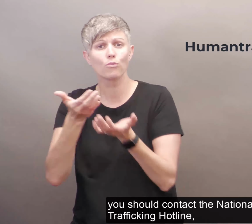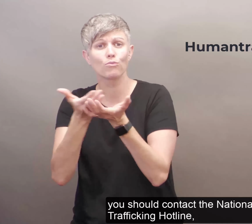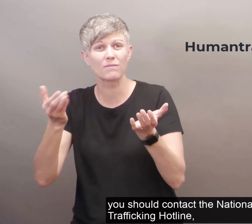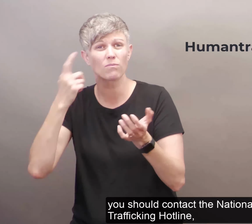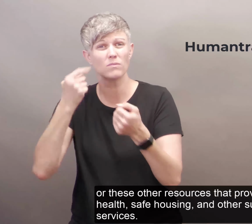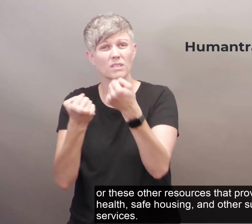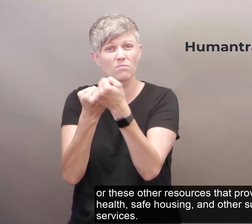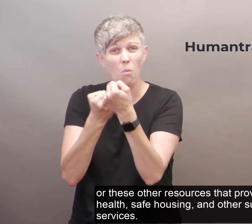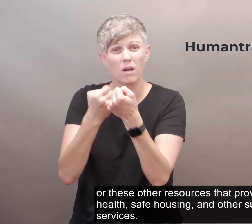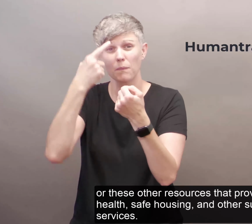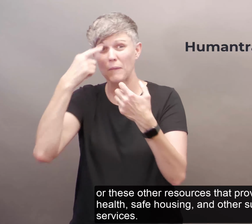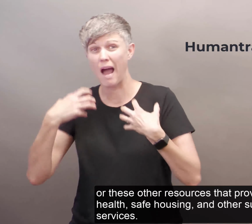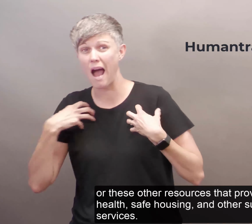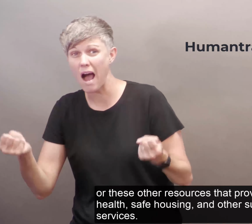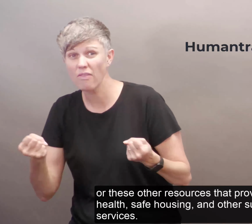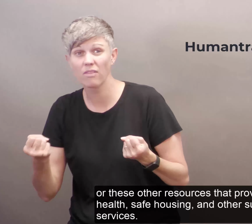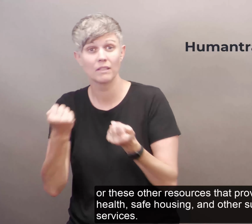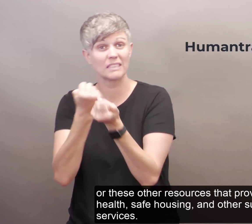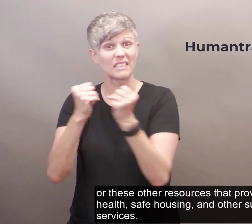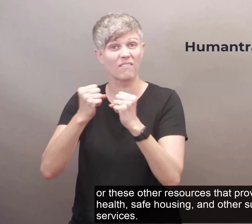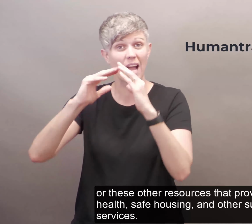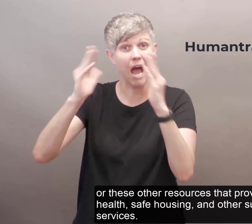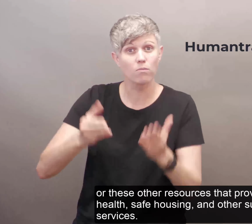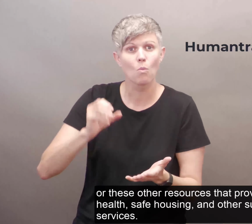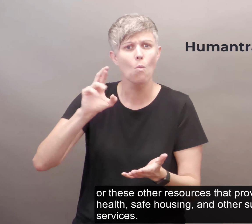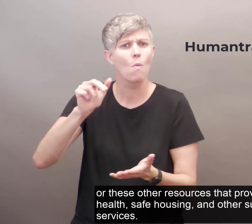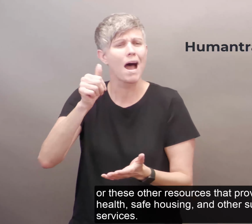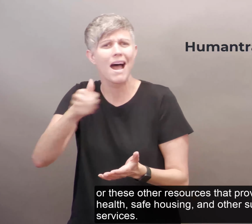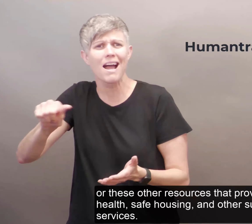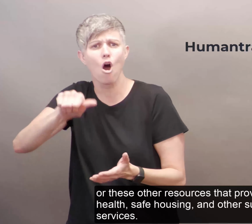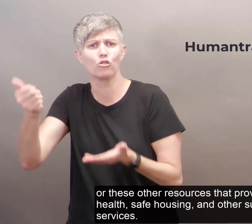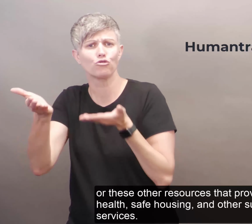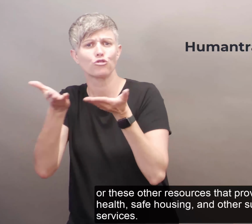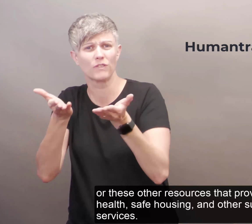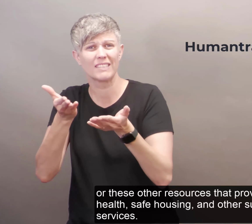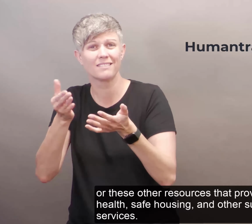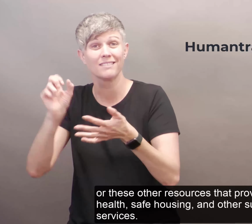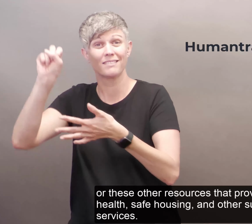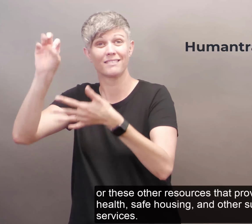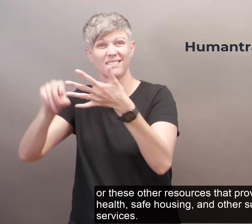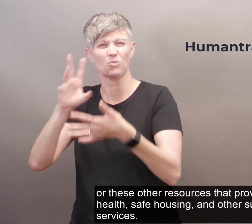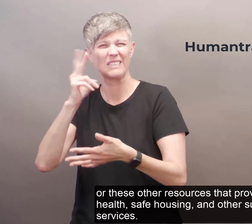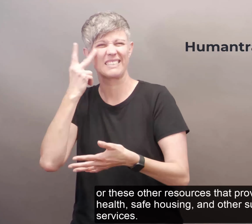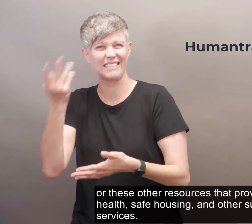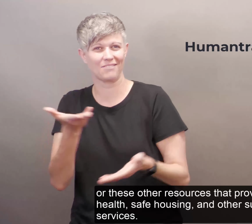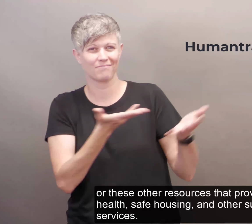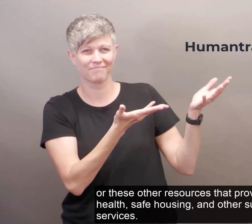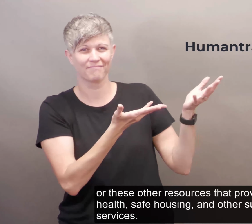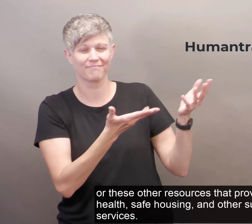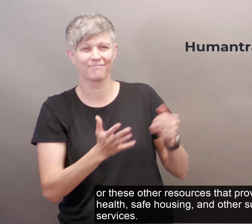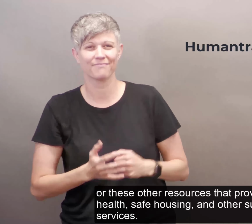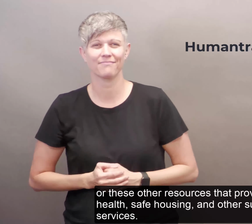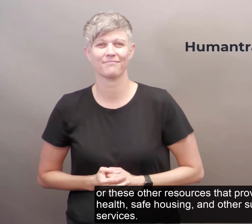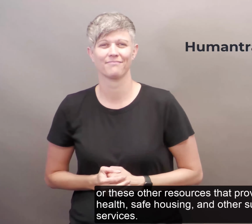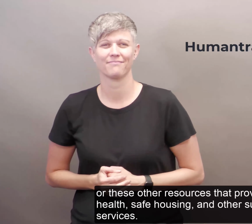Trafficking Hotline or these other resources that provide mental health, safe housing, and other